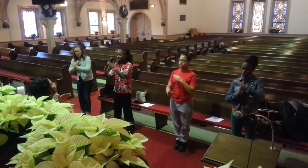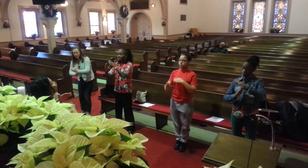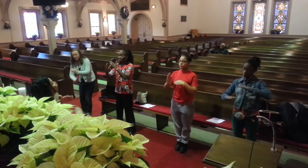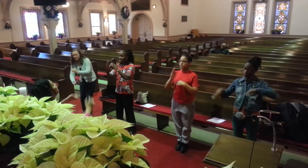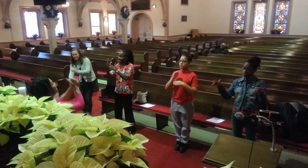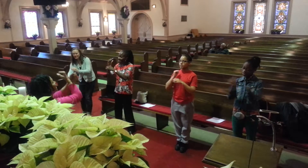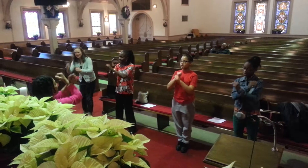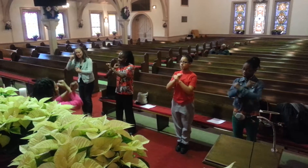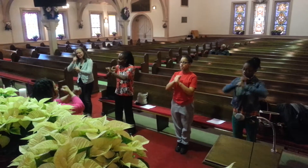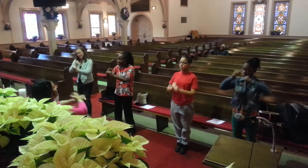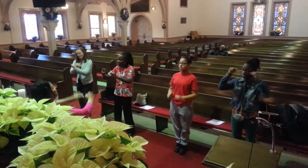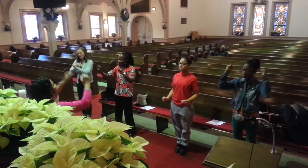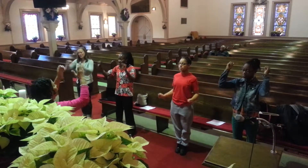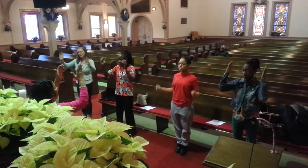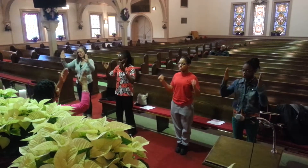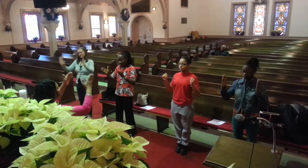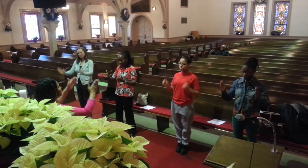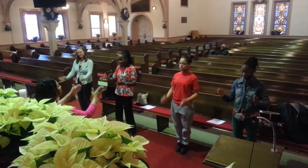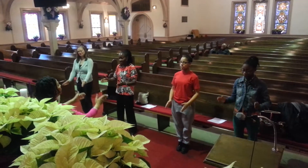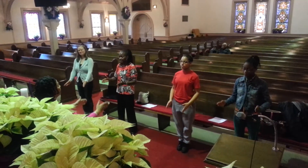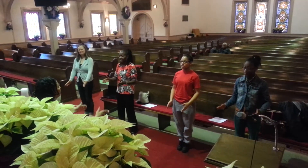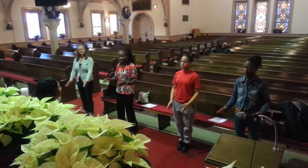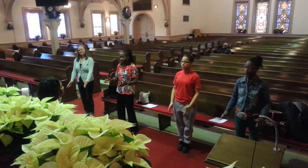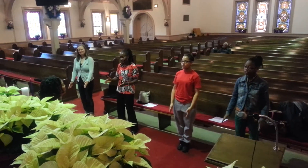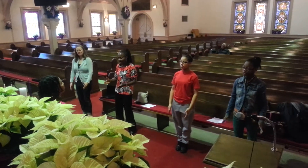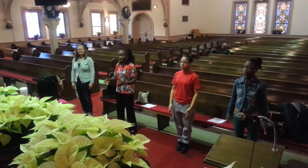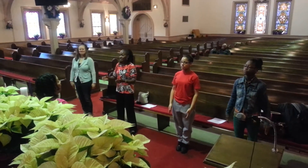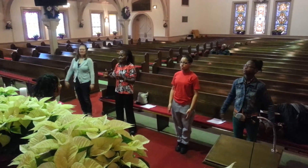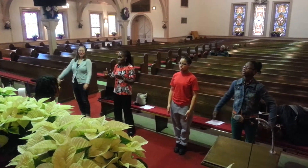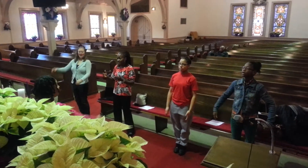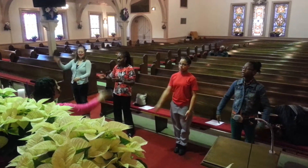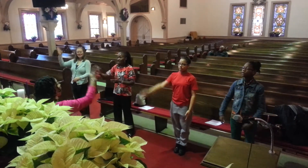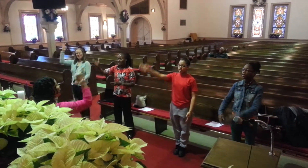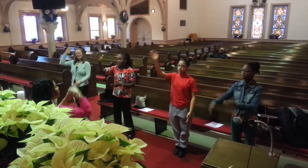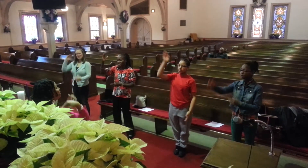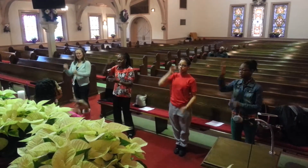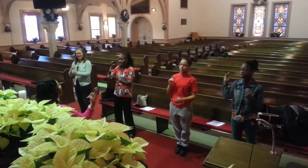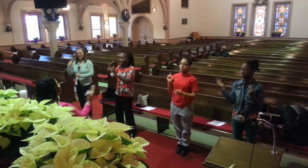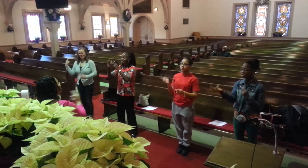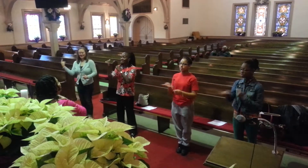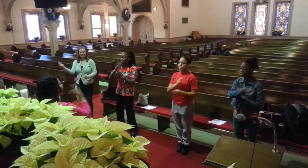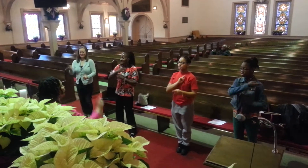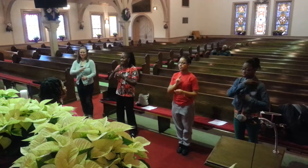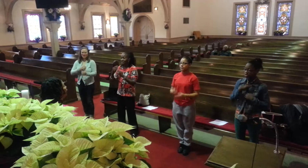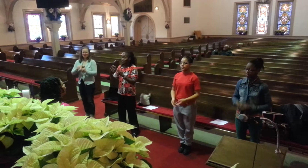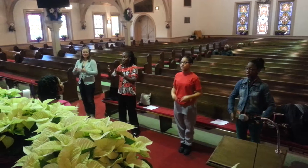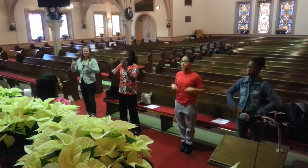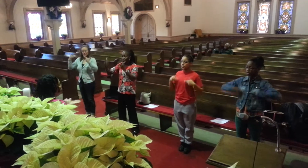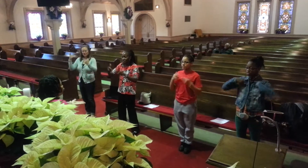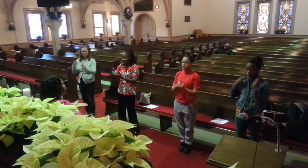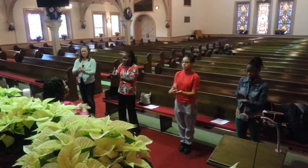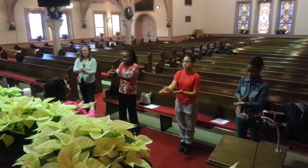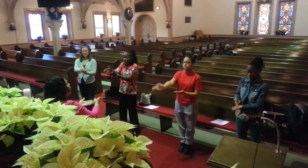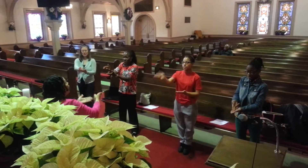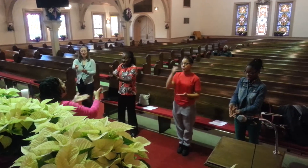Gentle redeemer. God with us, the living truth,